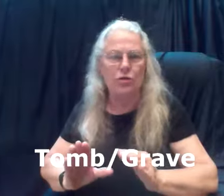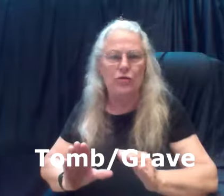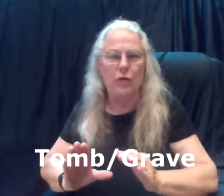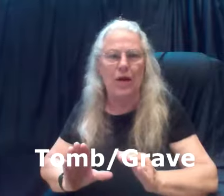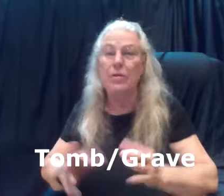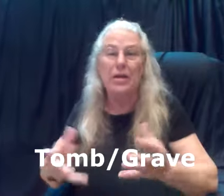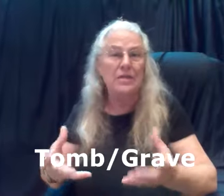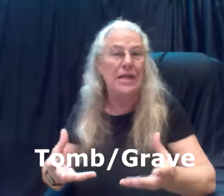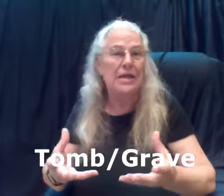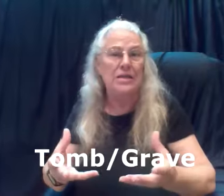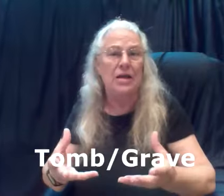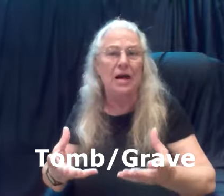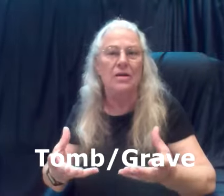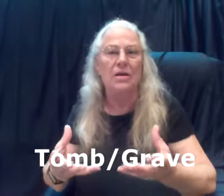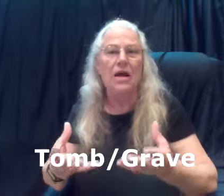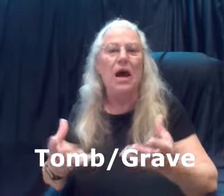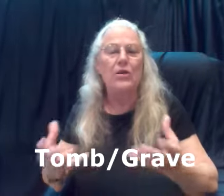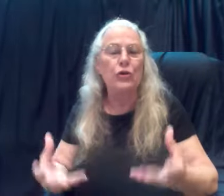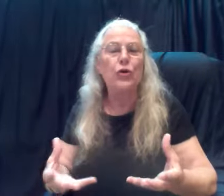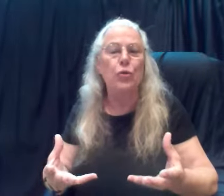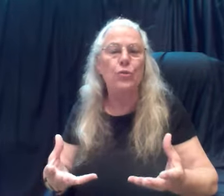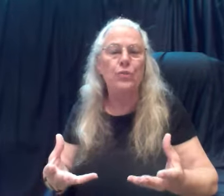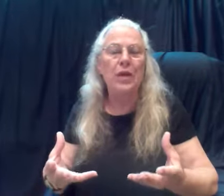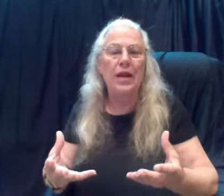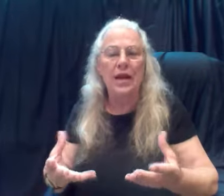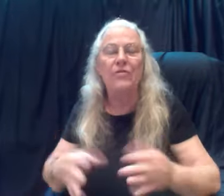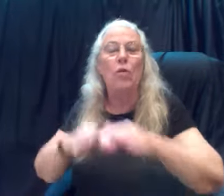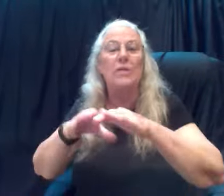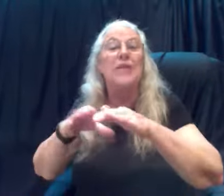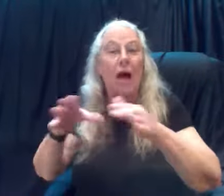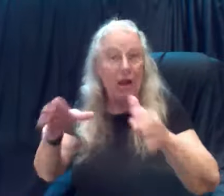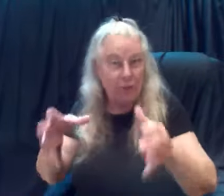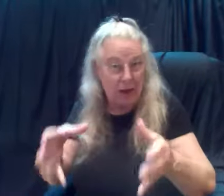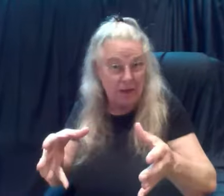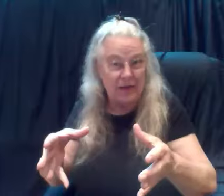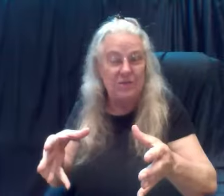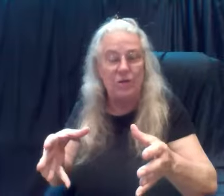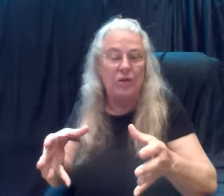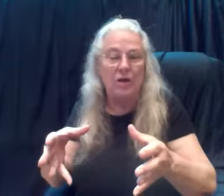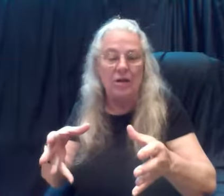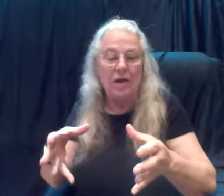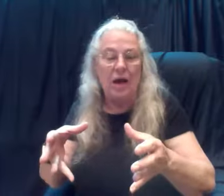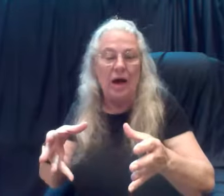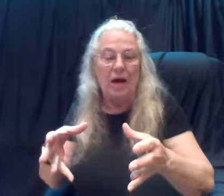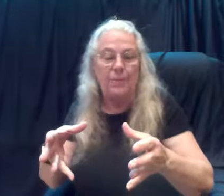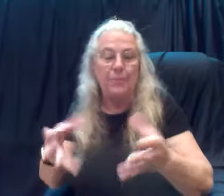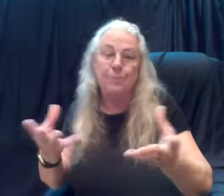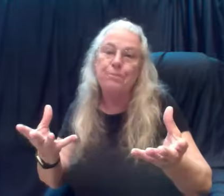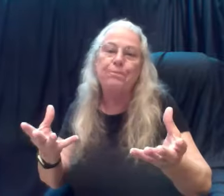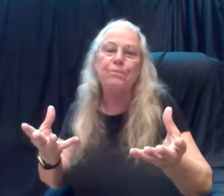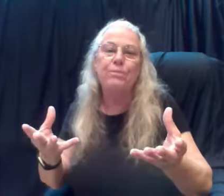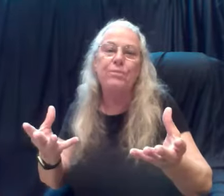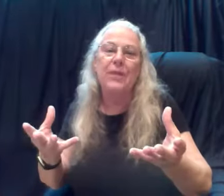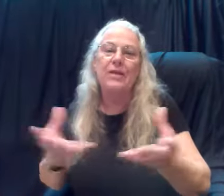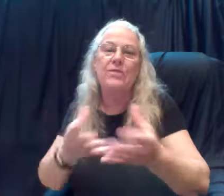grave because it is a tomb, even though it's hollowed out um, into